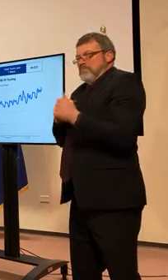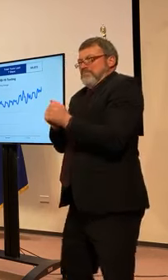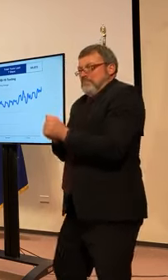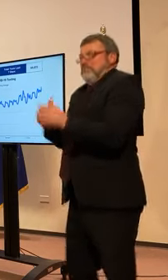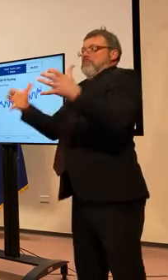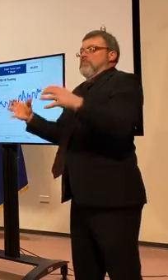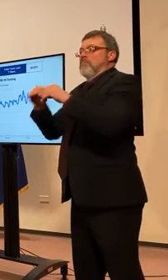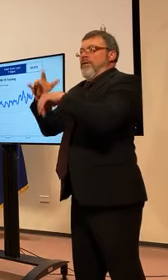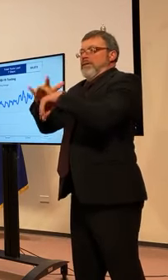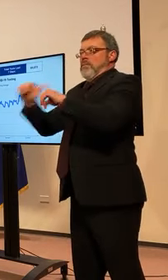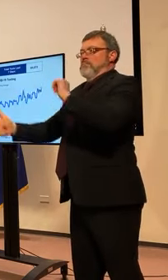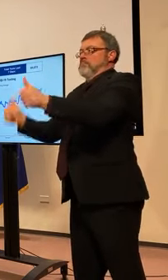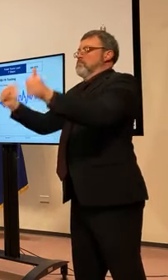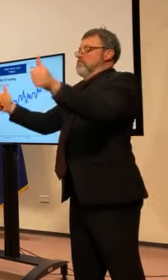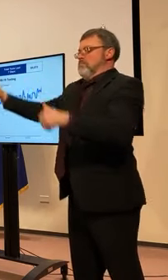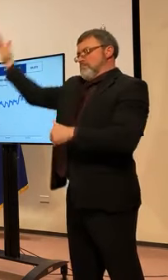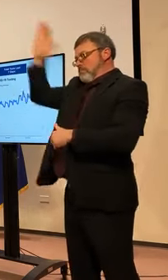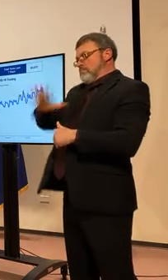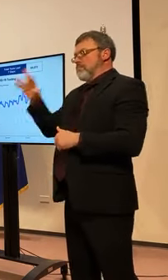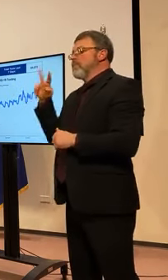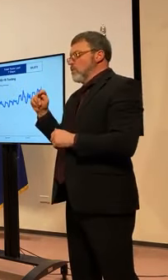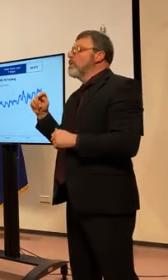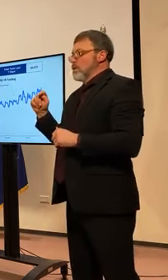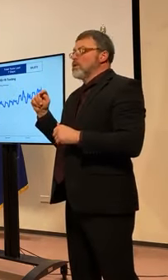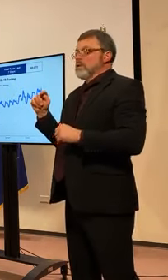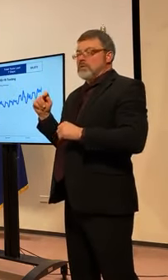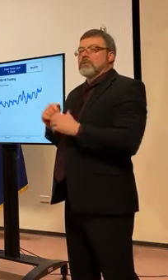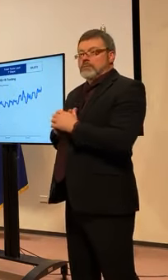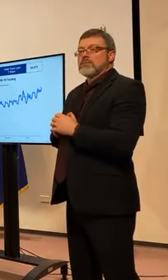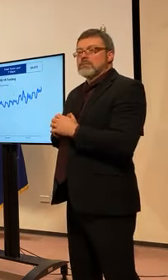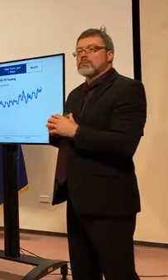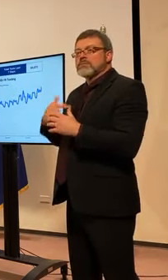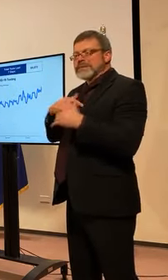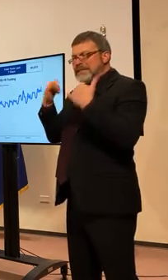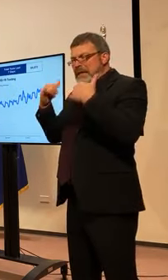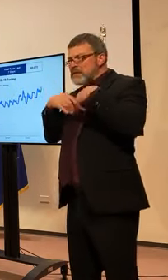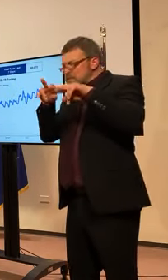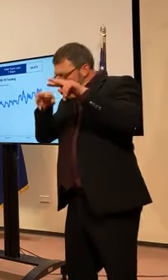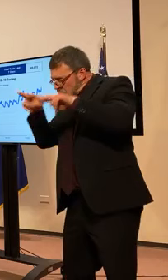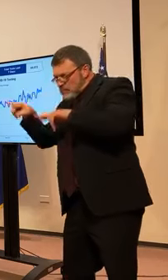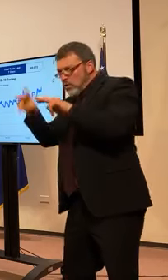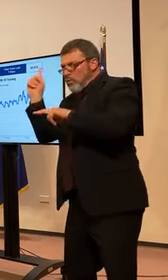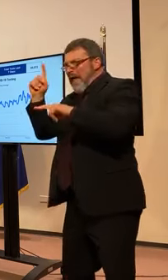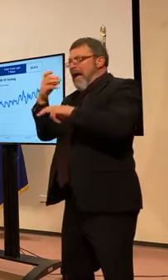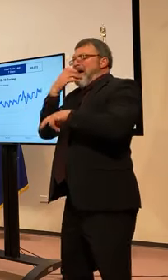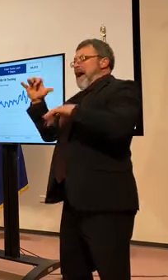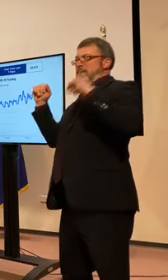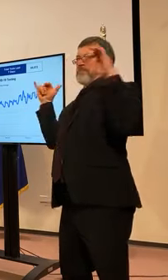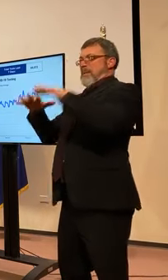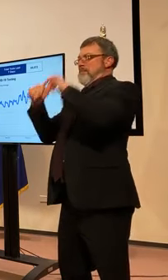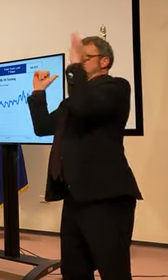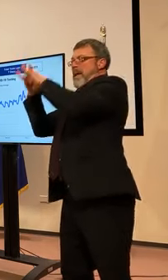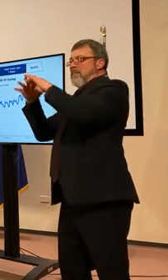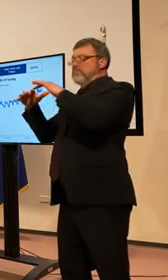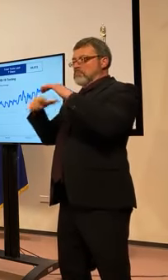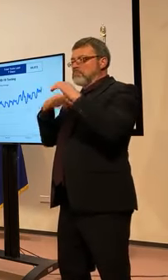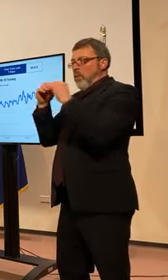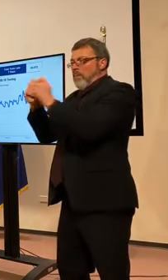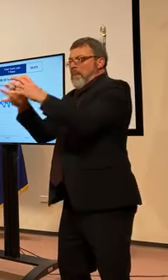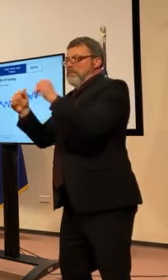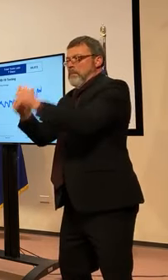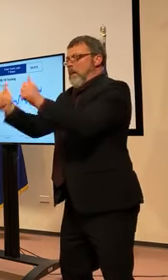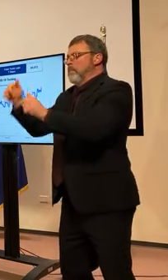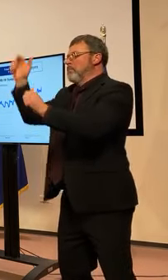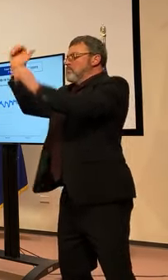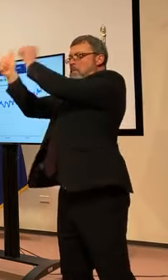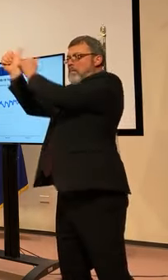and we will continue to review the data on a regular basis to determine where more testing capacity may be needed.